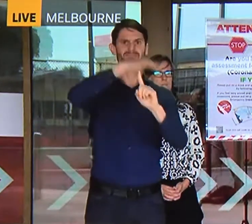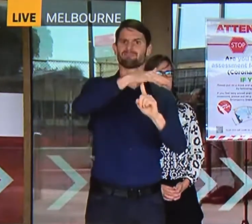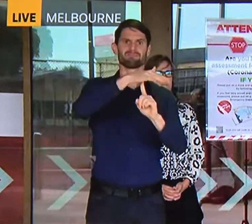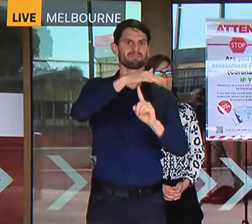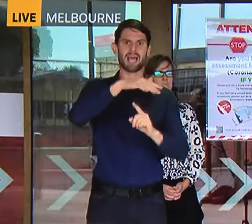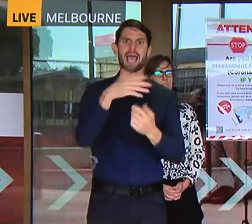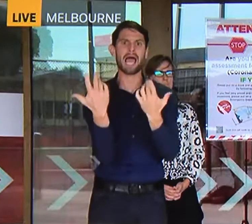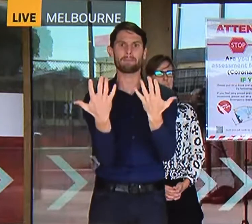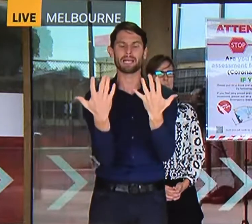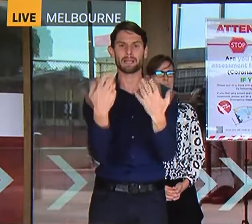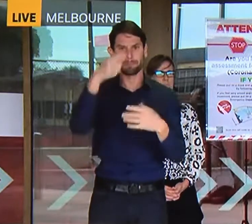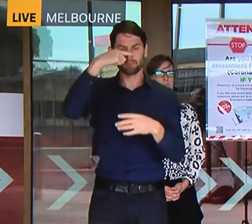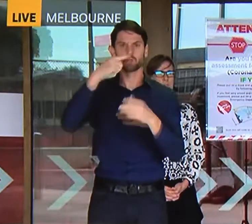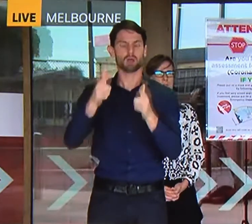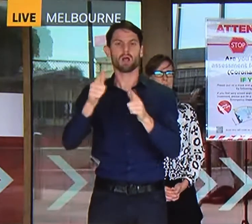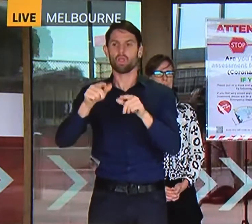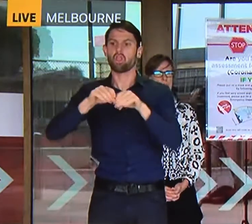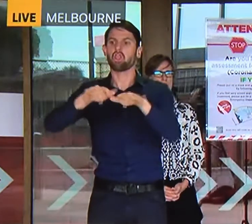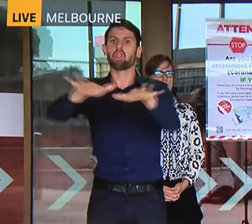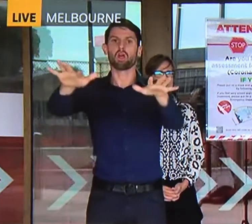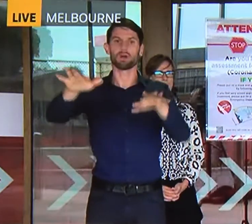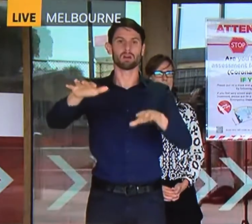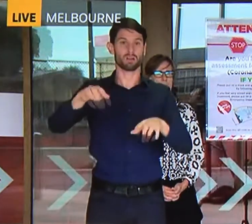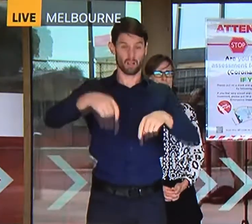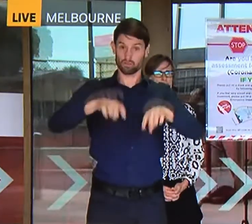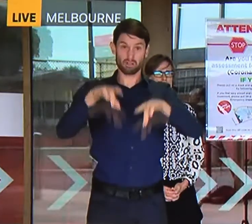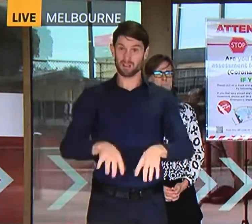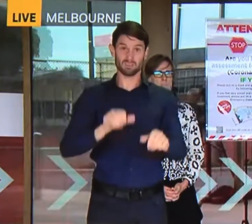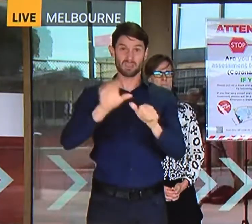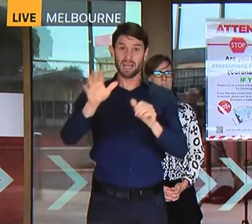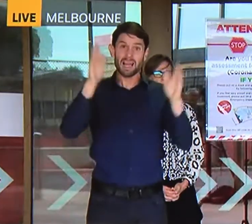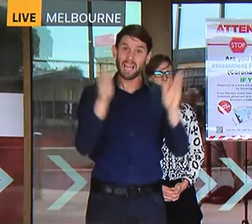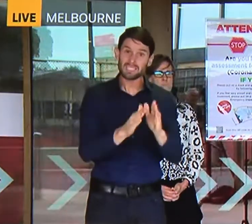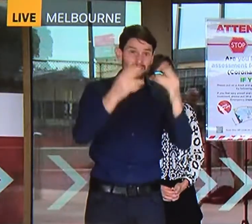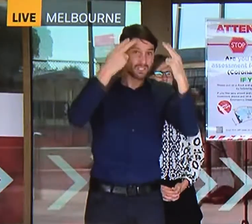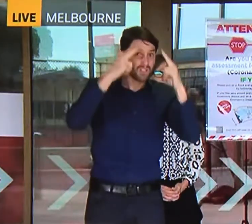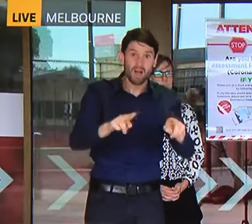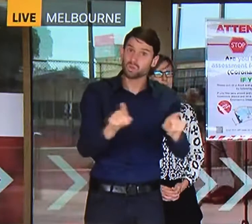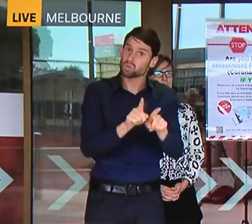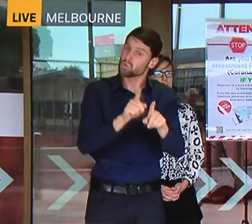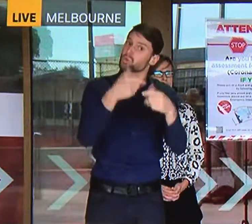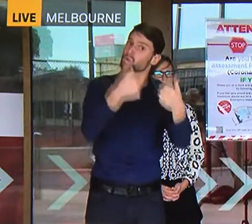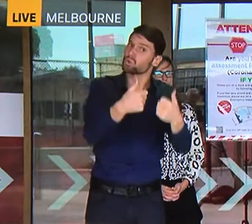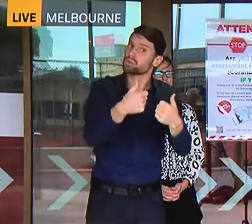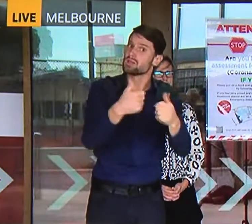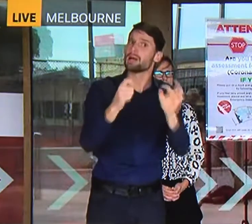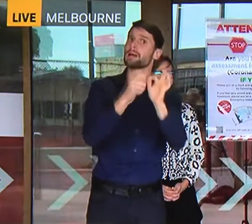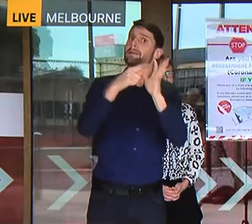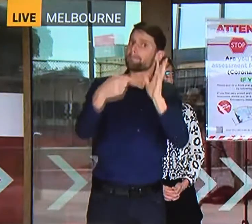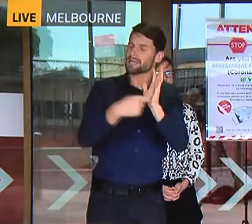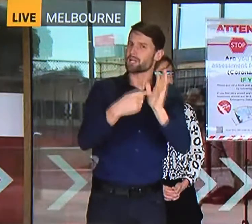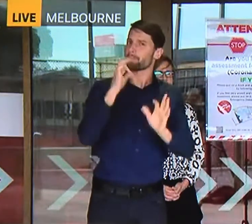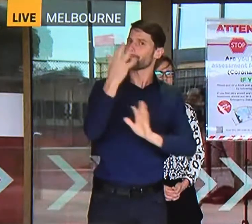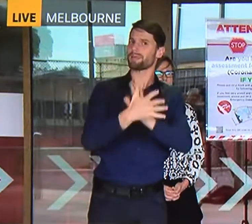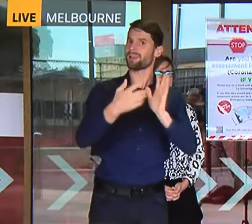below 0.5% of the known cases. But we will keep an eternal vigilance. And then the